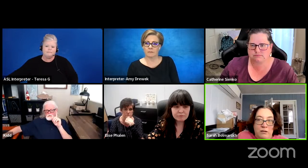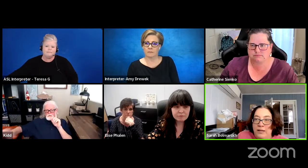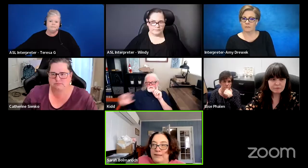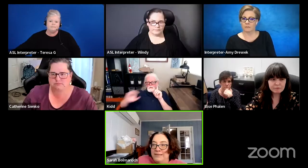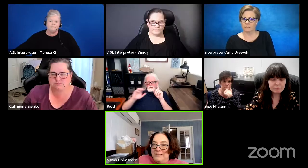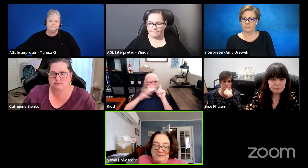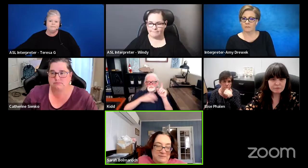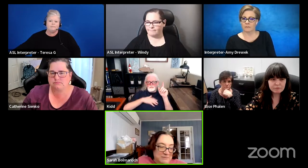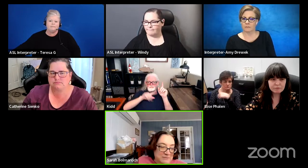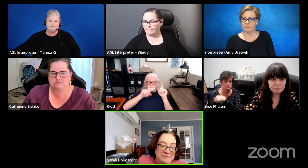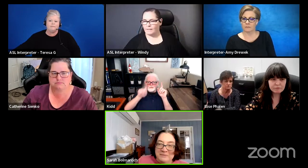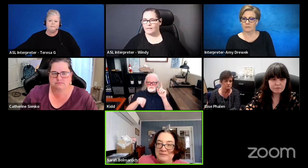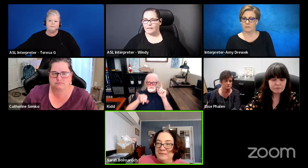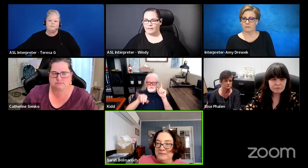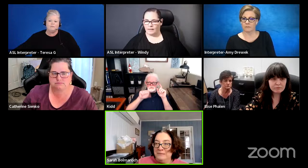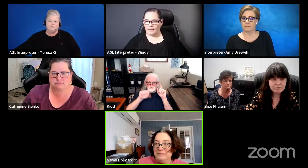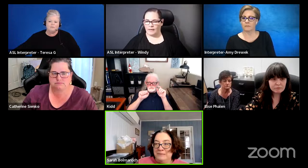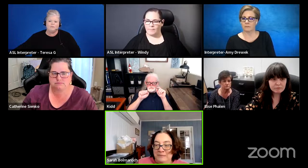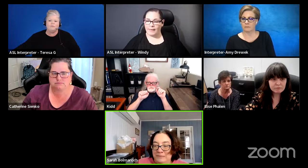Yeah, that.